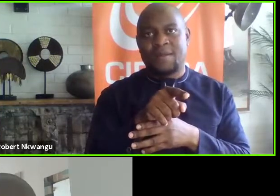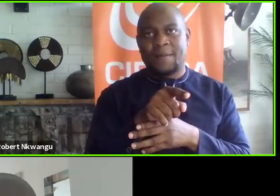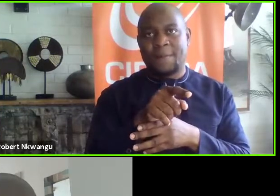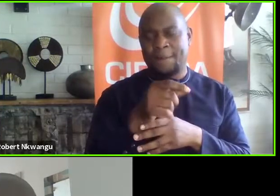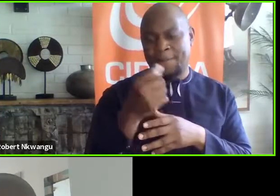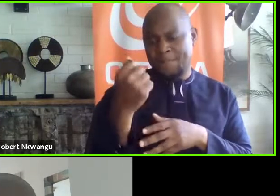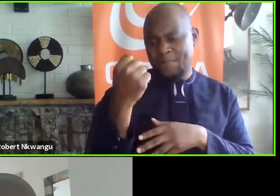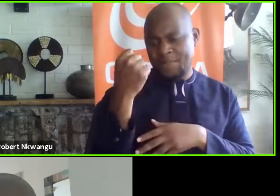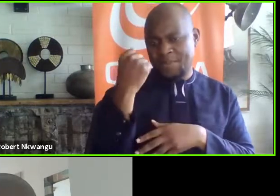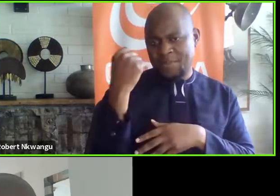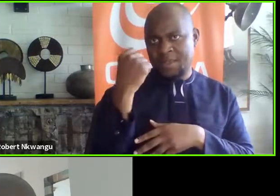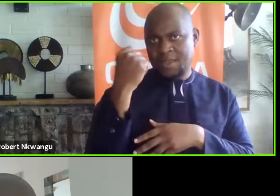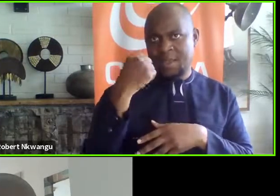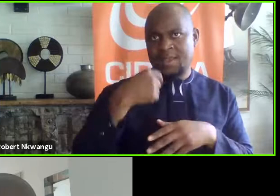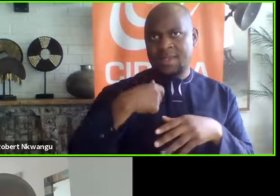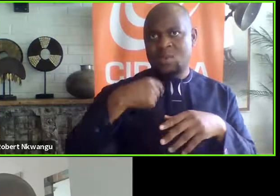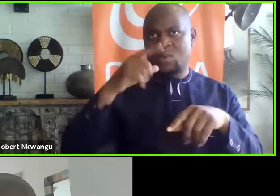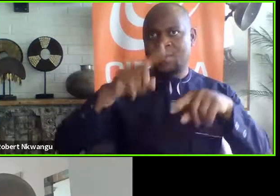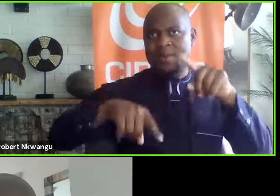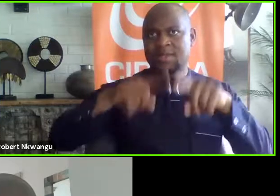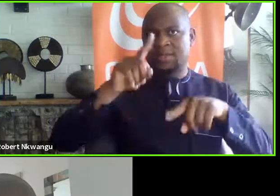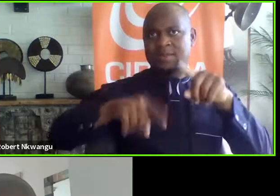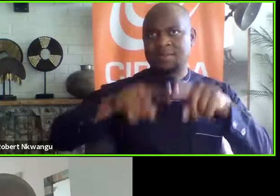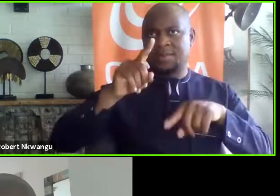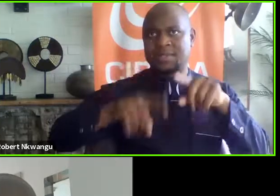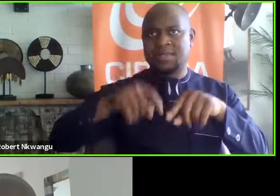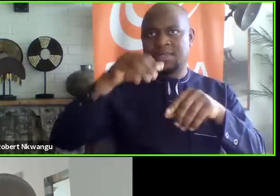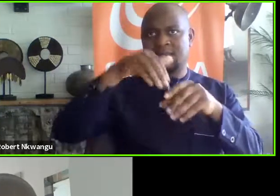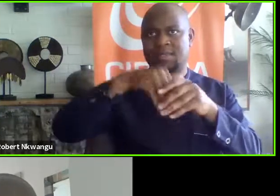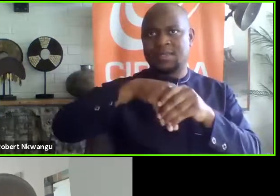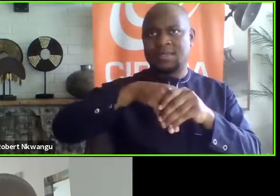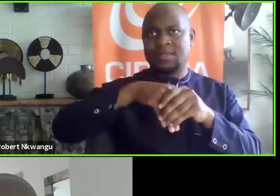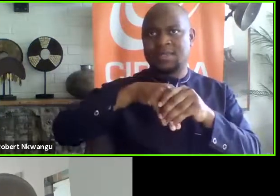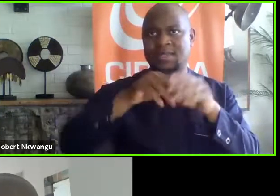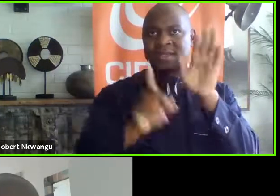is accessible by our members with